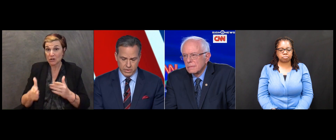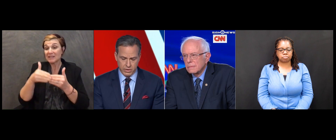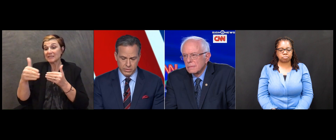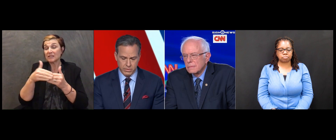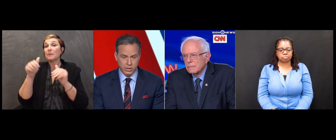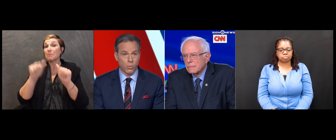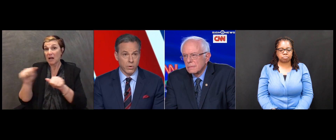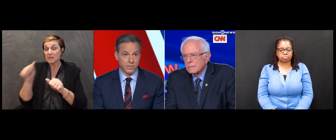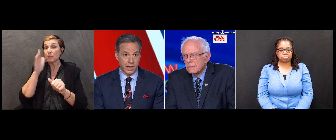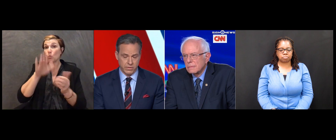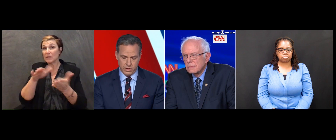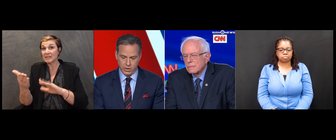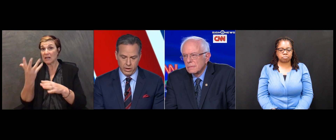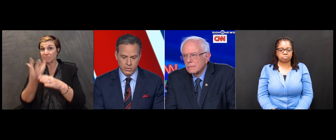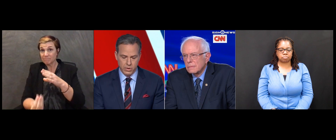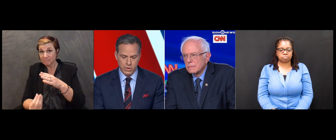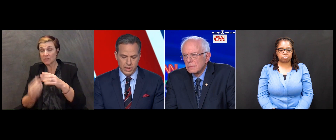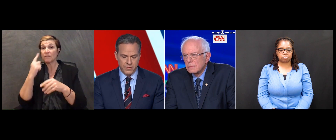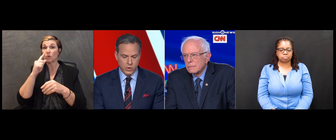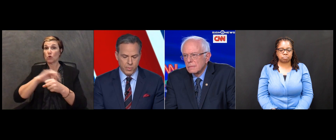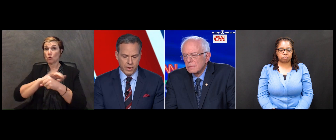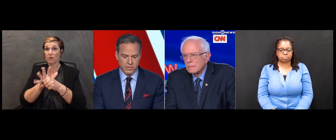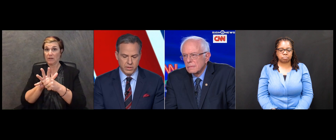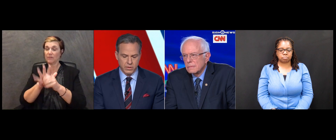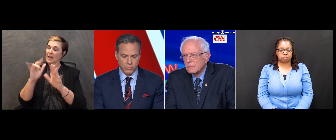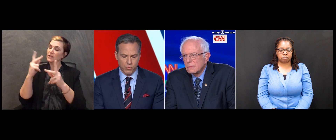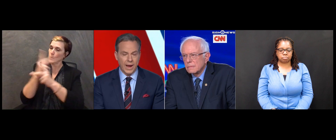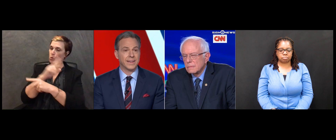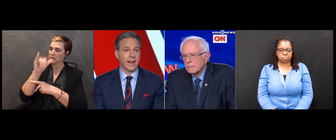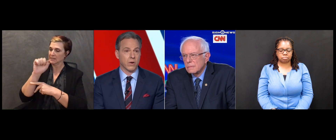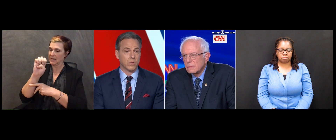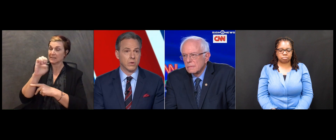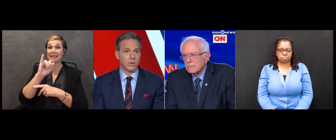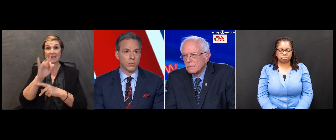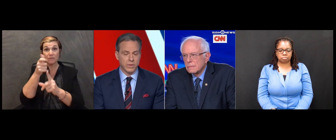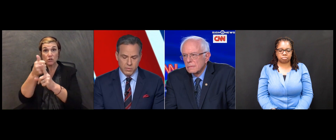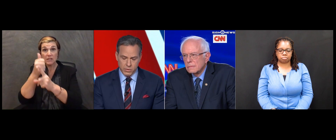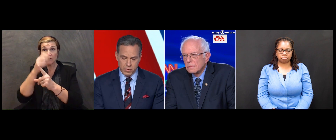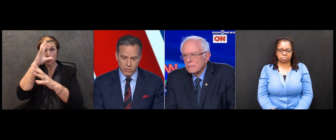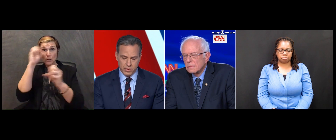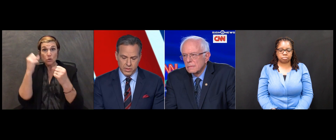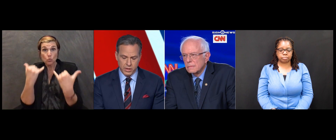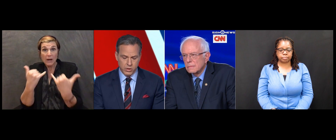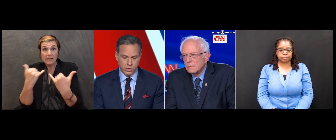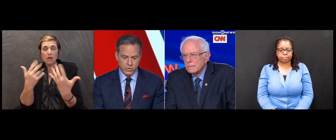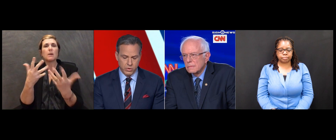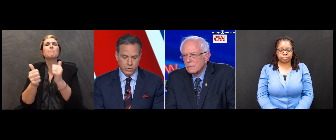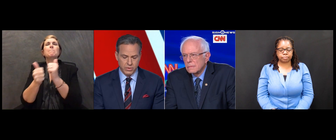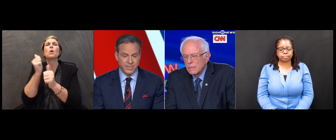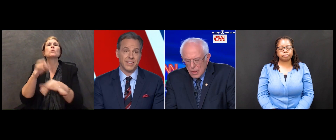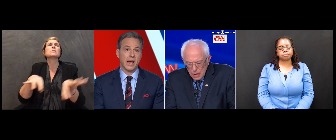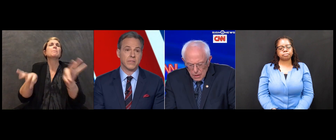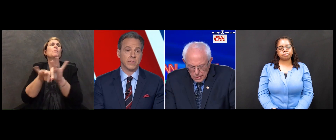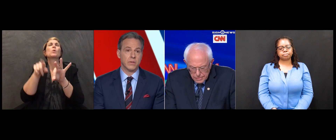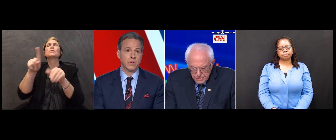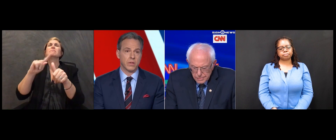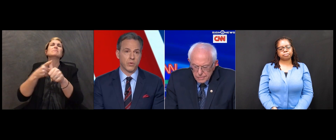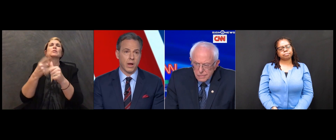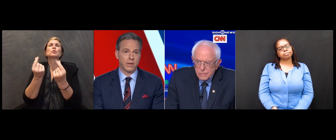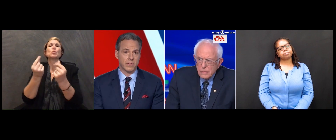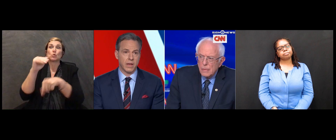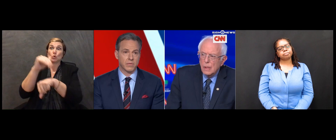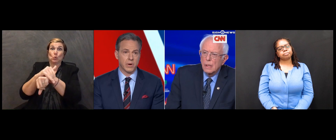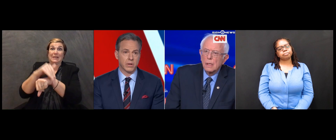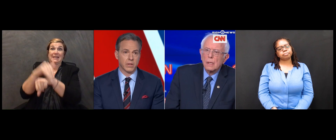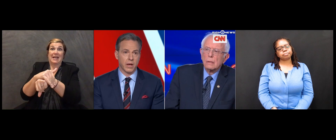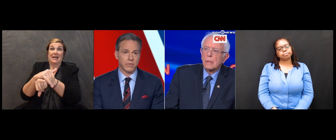the coronavirus in a worst-case scenario. If you were president right now, what's the most important thing you would do tonight to